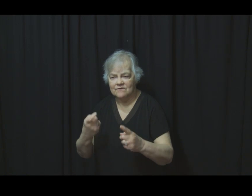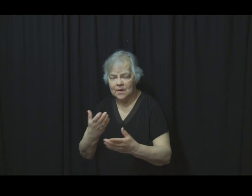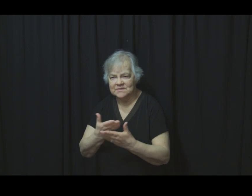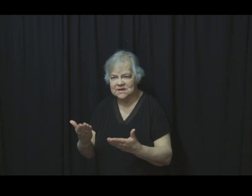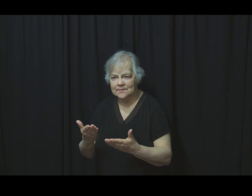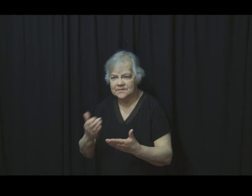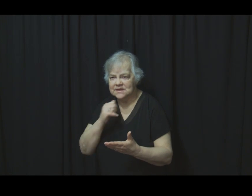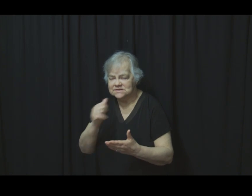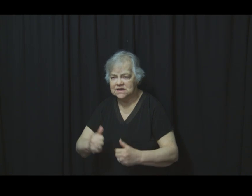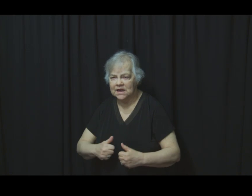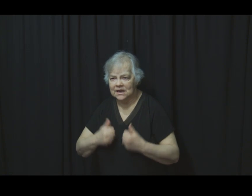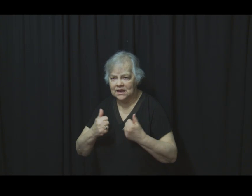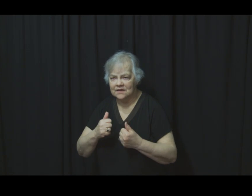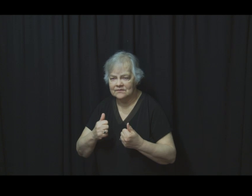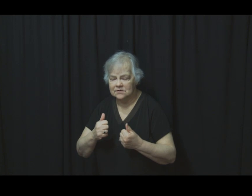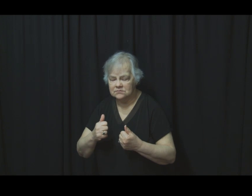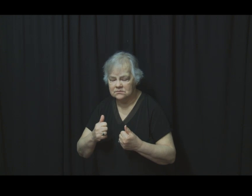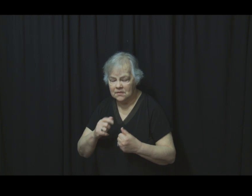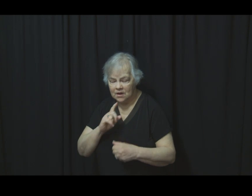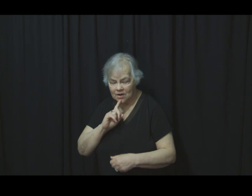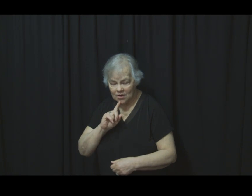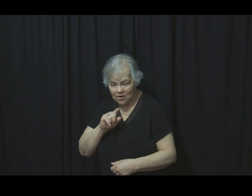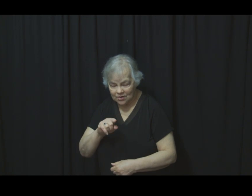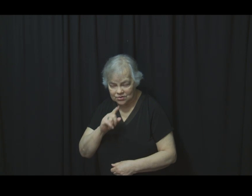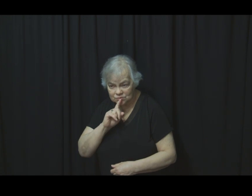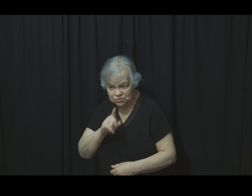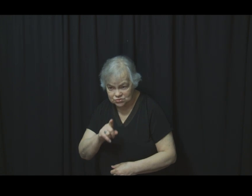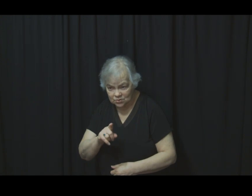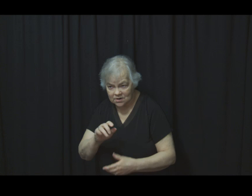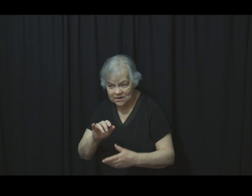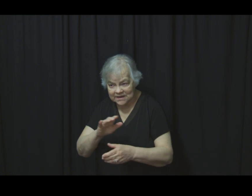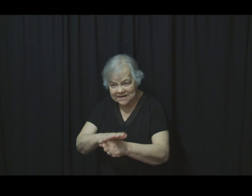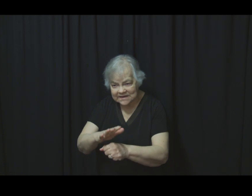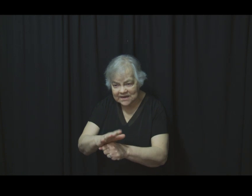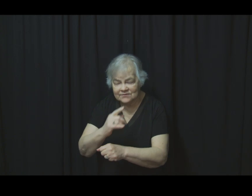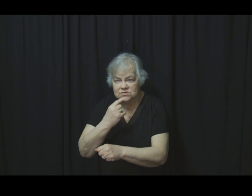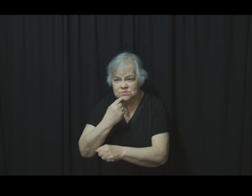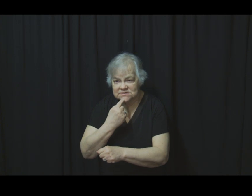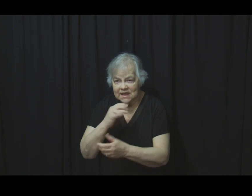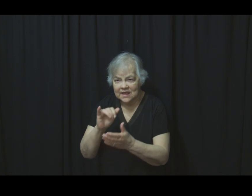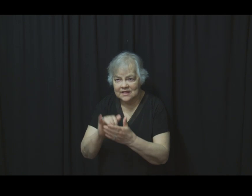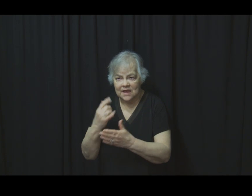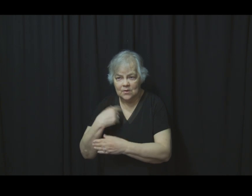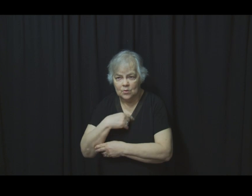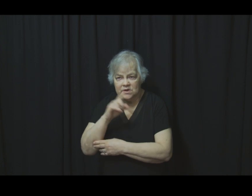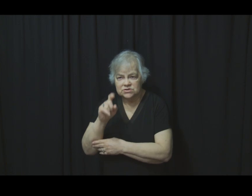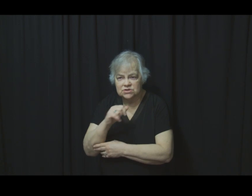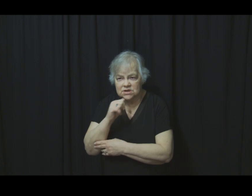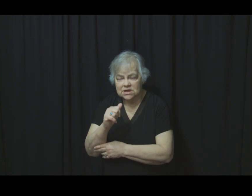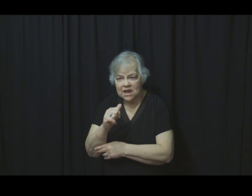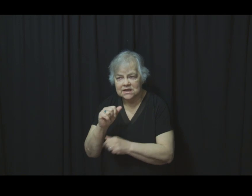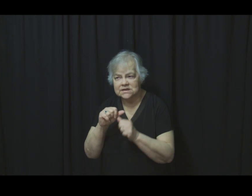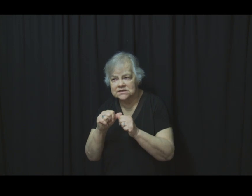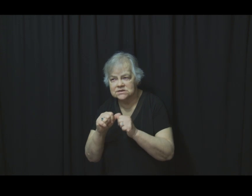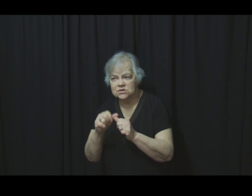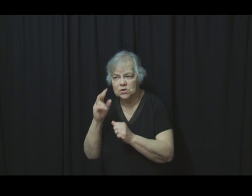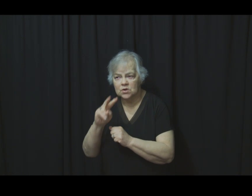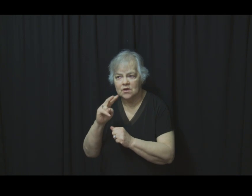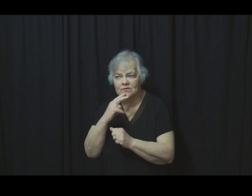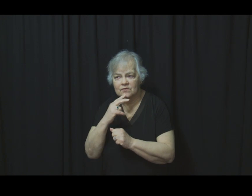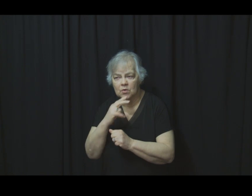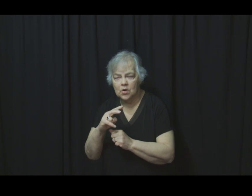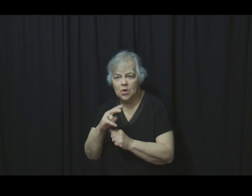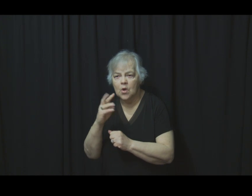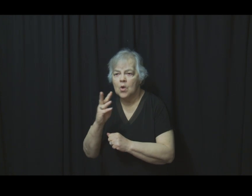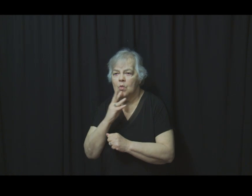not alive. Are you sure? Are you sure enough to say that we should not continue to look for signs of water and life on Mars, that